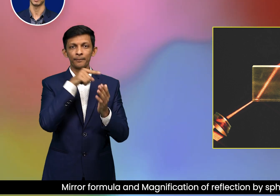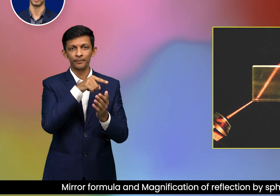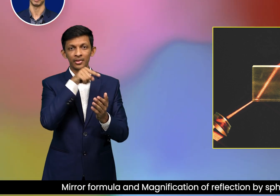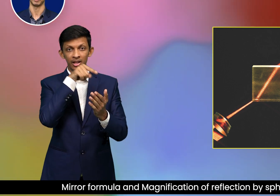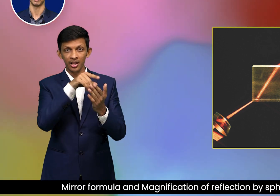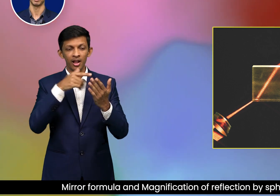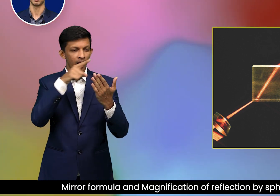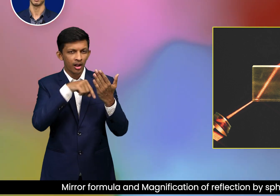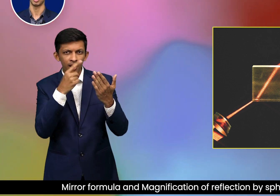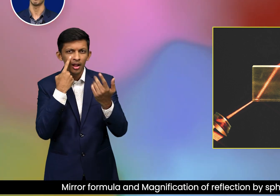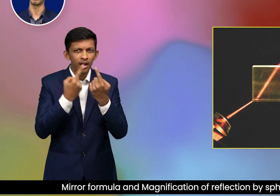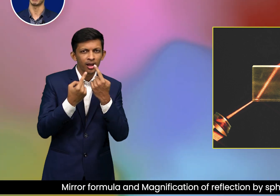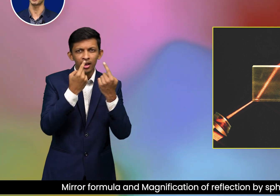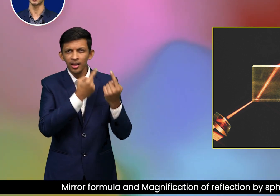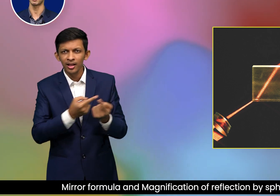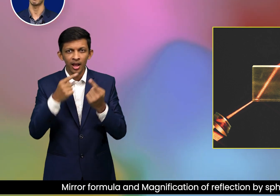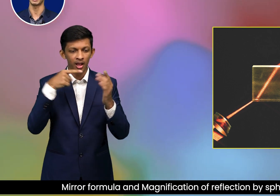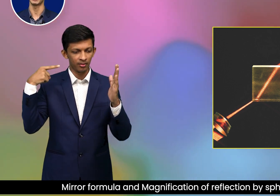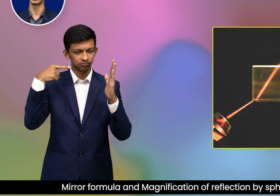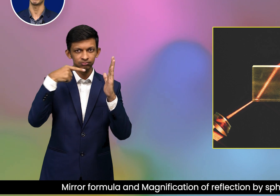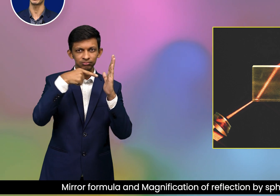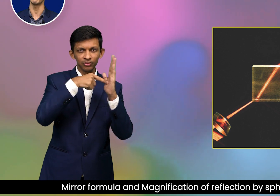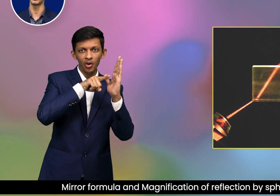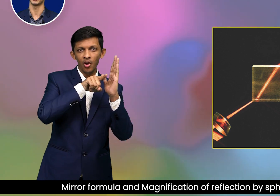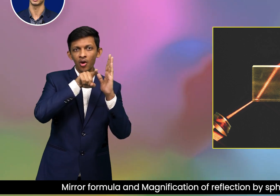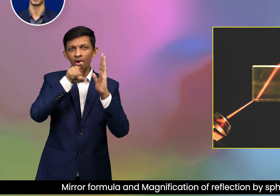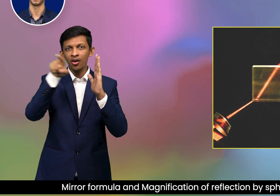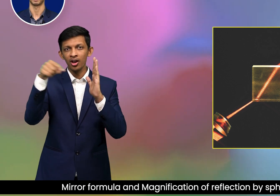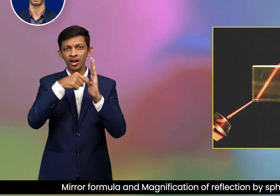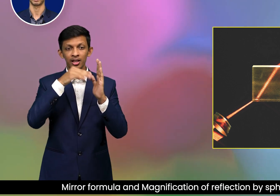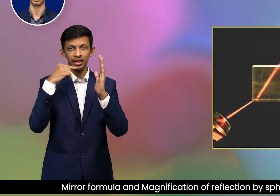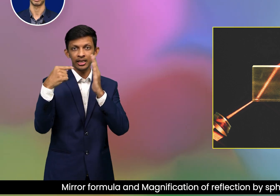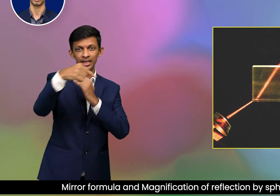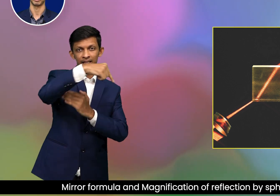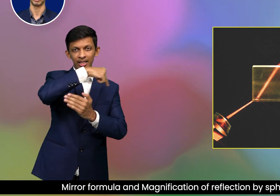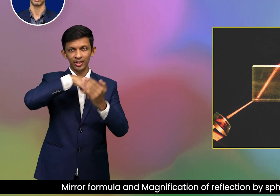magnification of reflection by spherical mirrors.